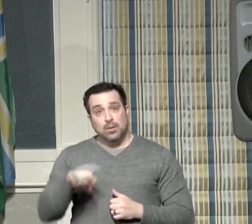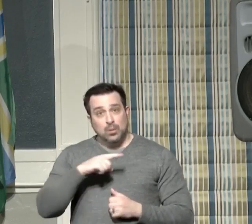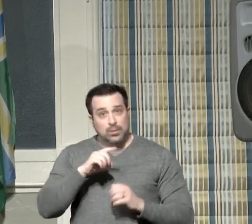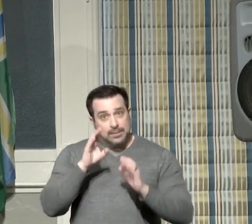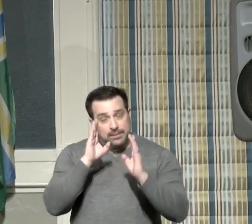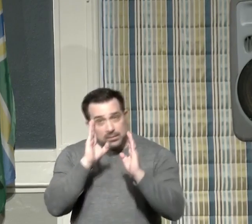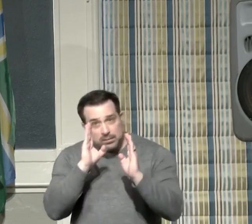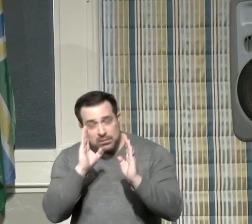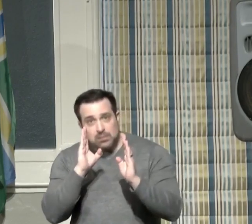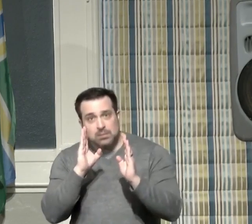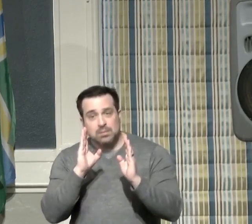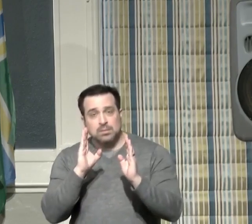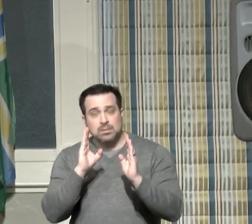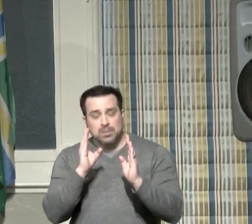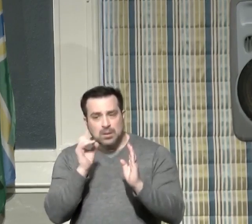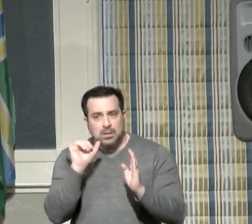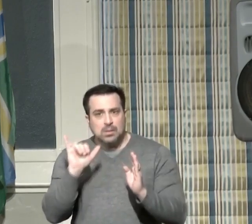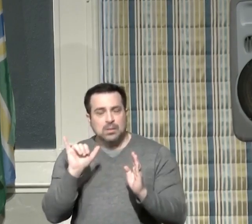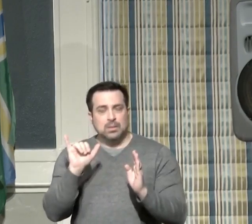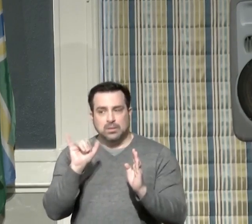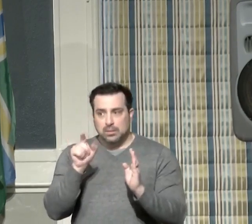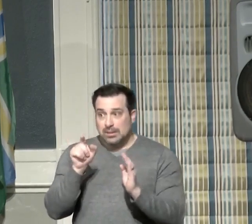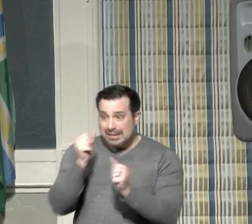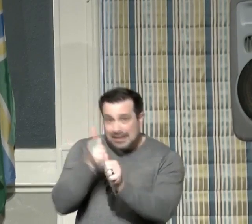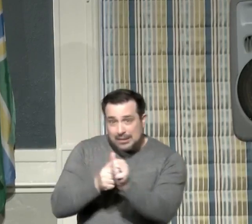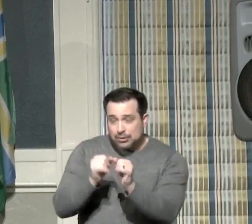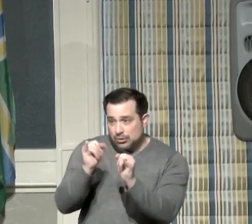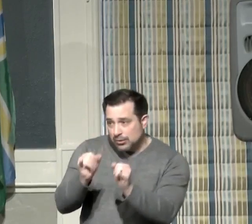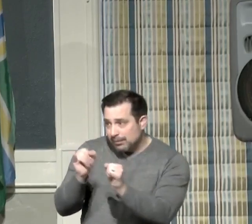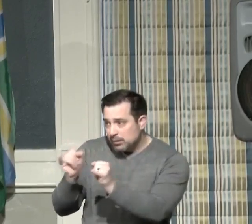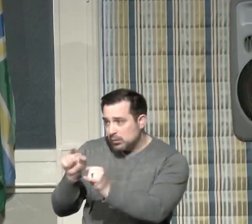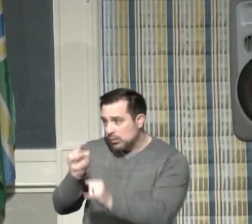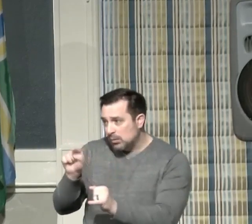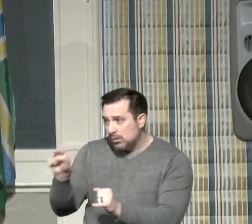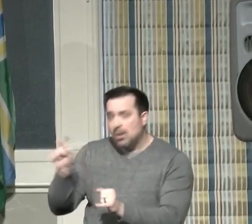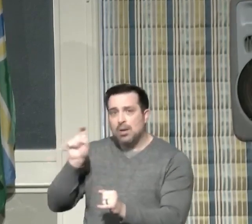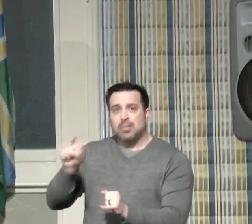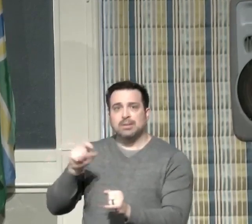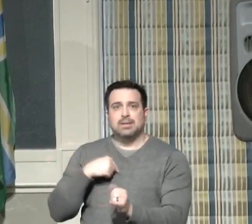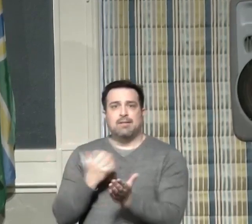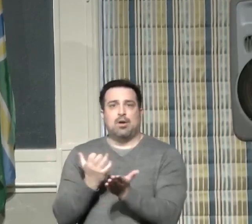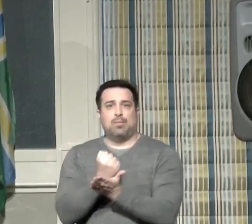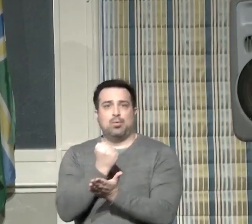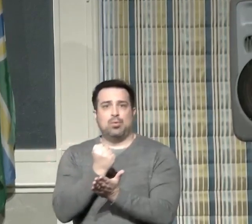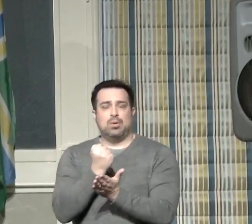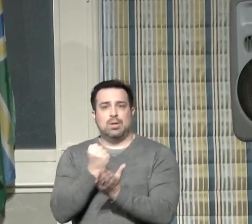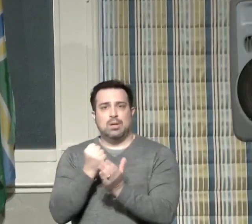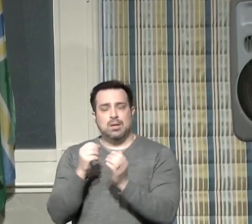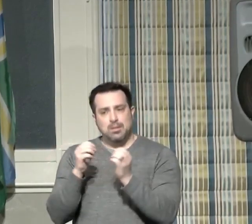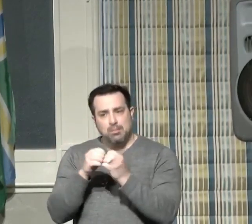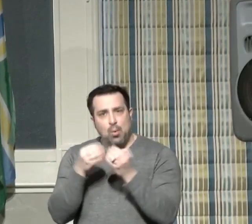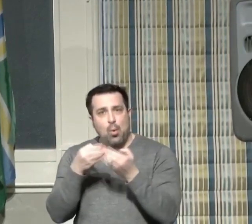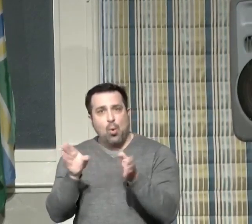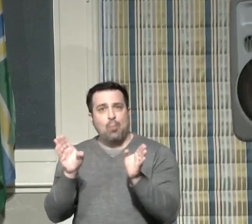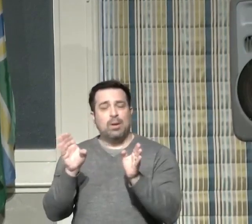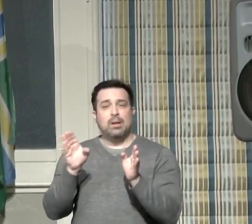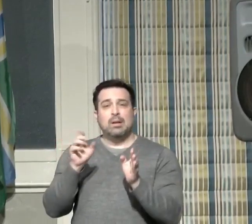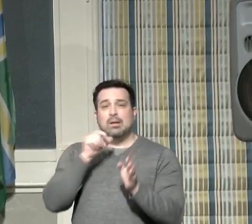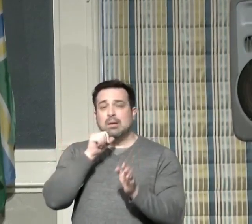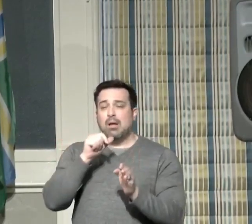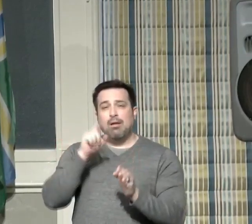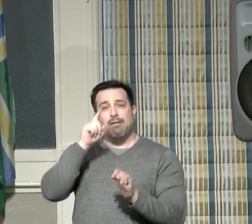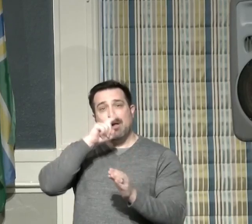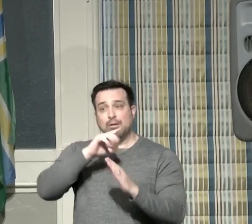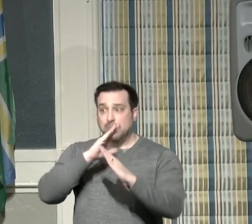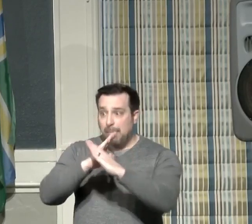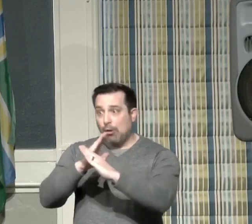the more we understand that each individual needs to have an opportunity and to have as much openness, not false barriers